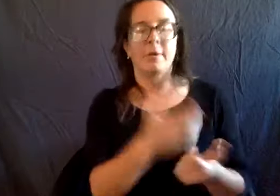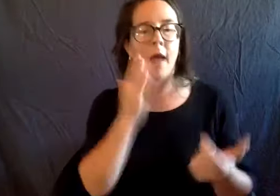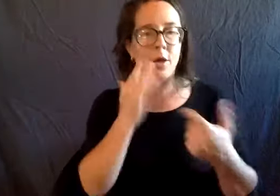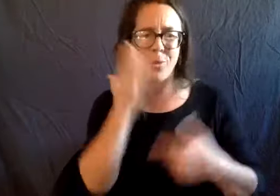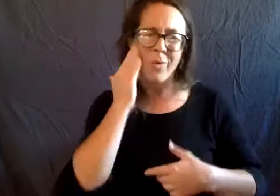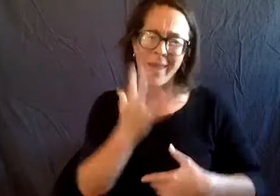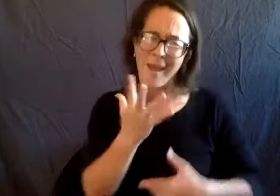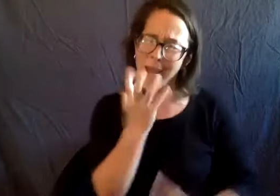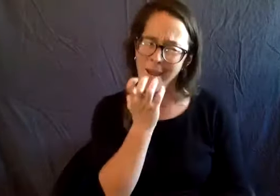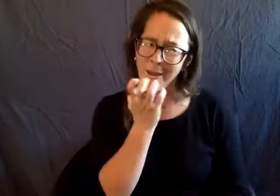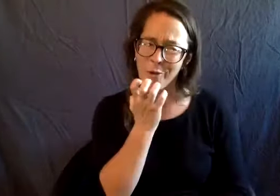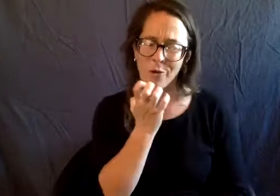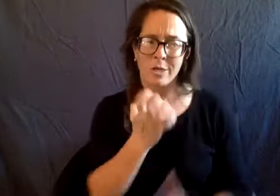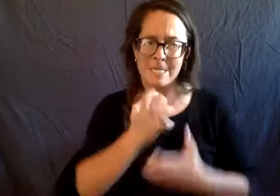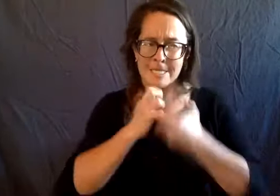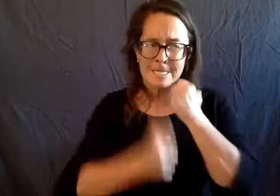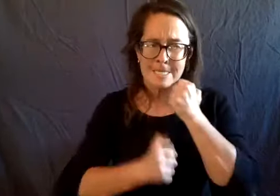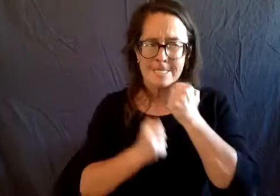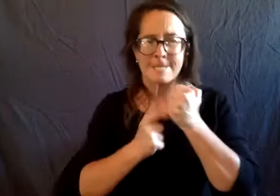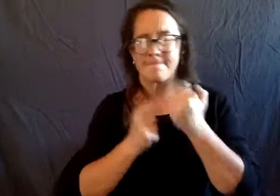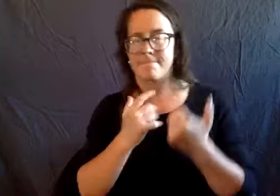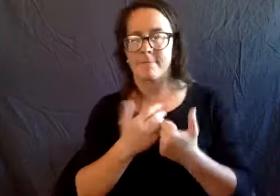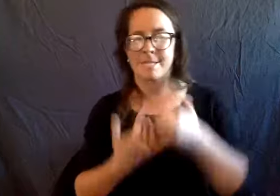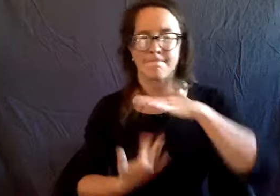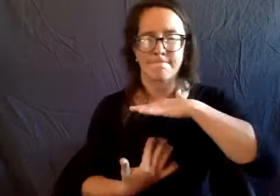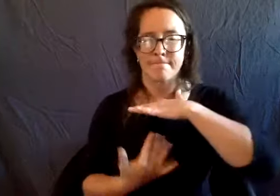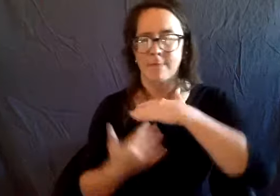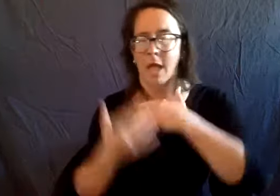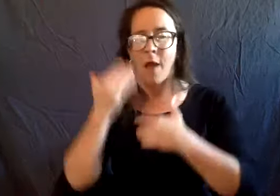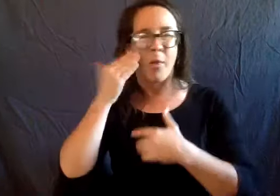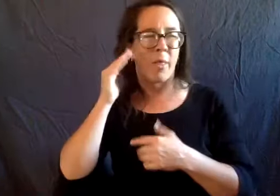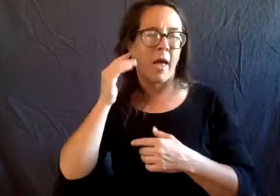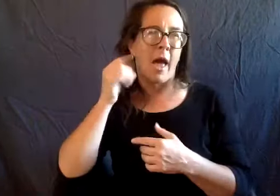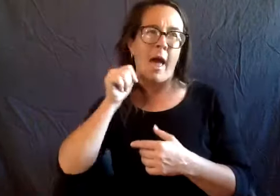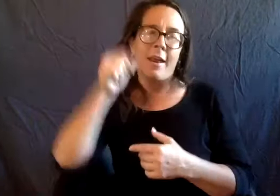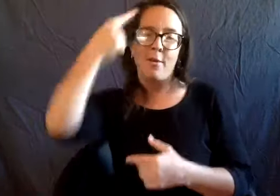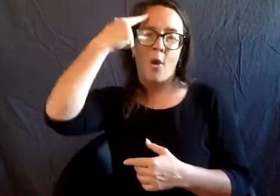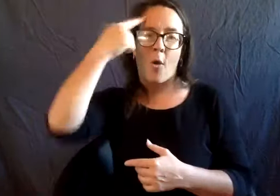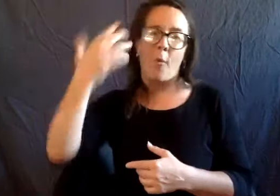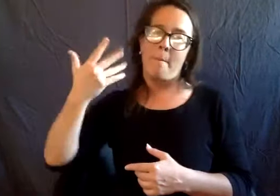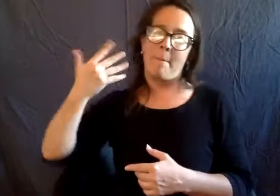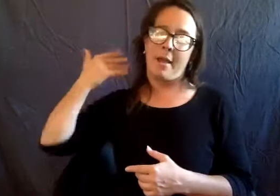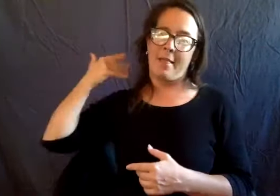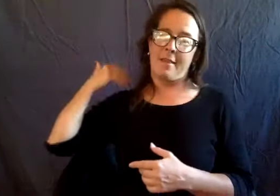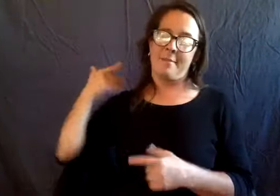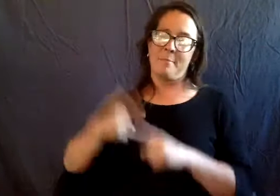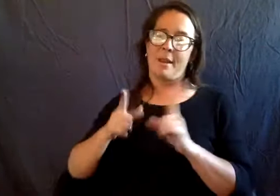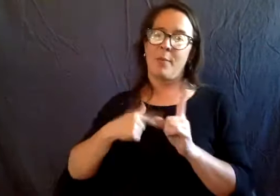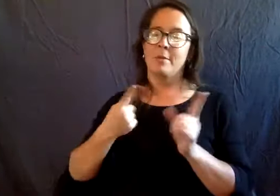And I shouldn't say I knew, because I didn't think I knew then, but there was something in me